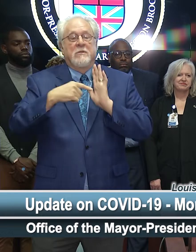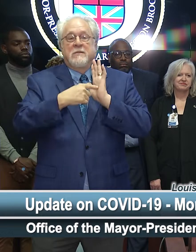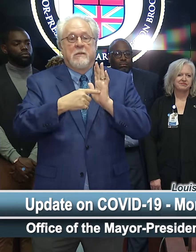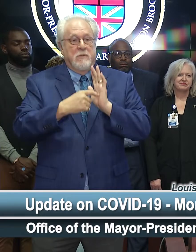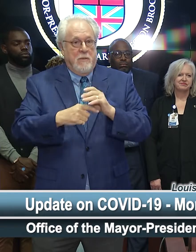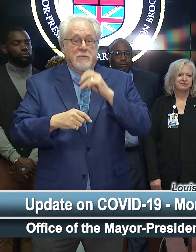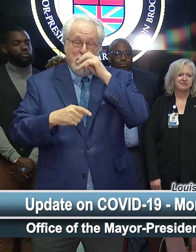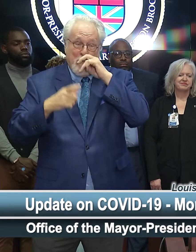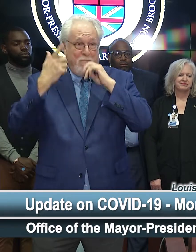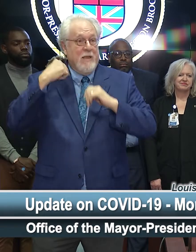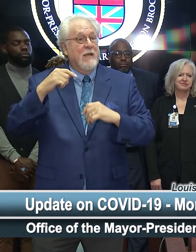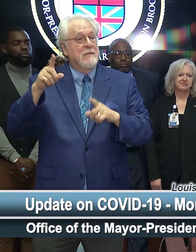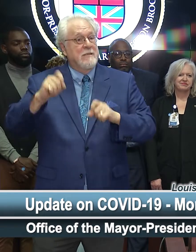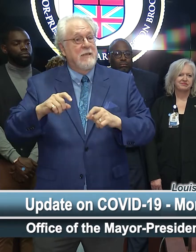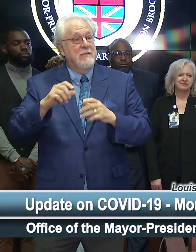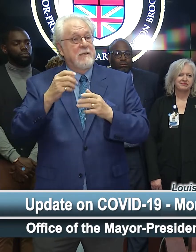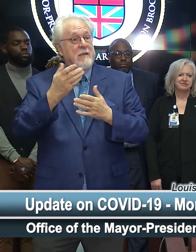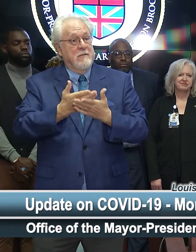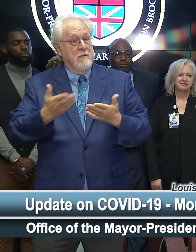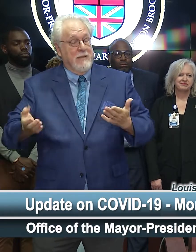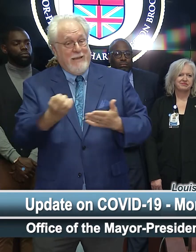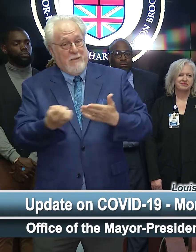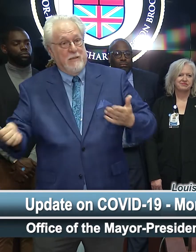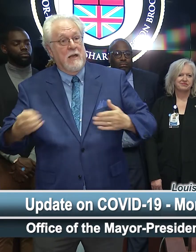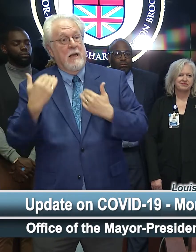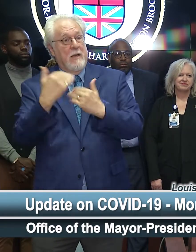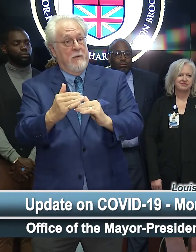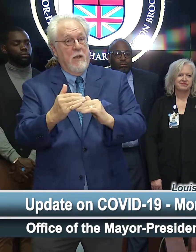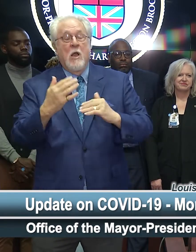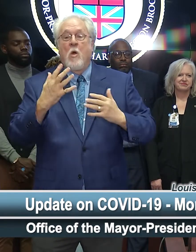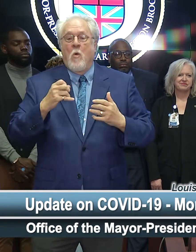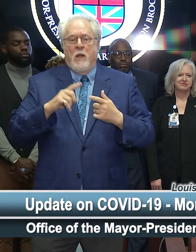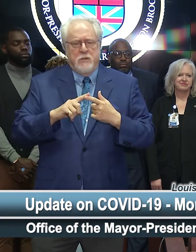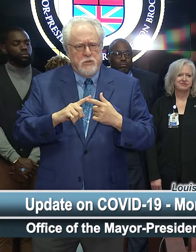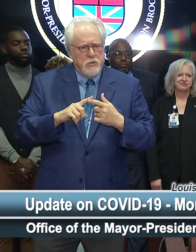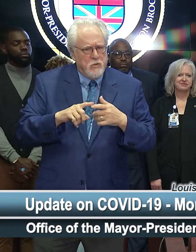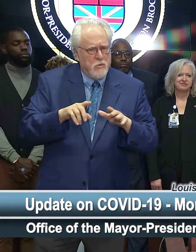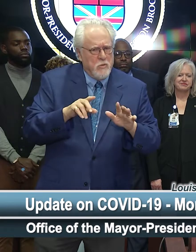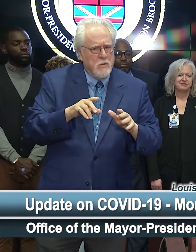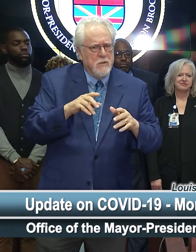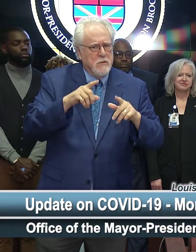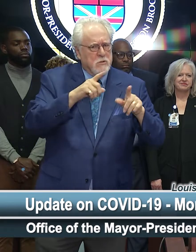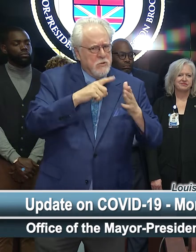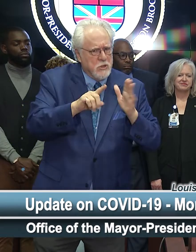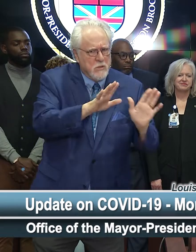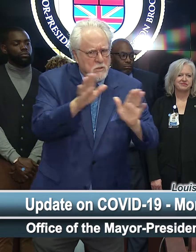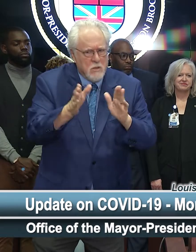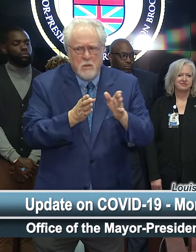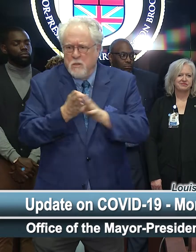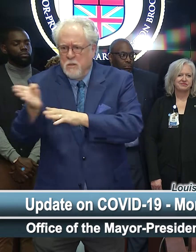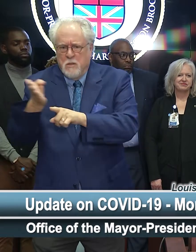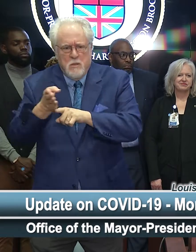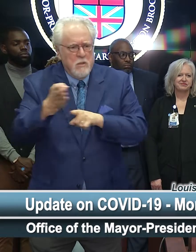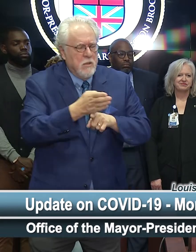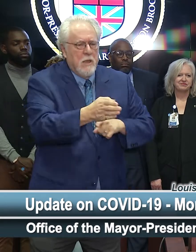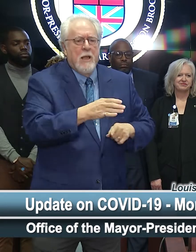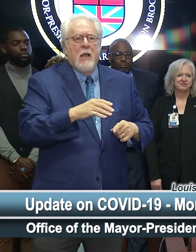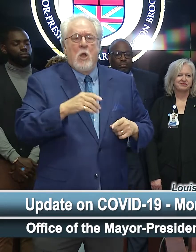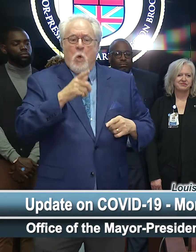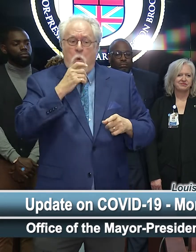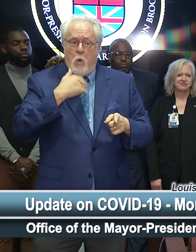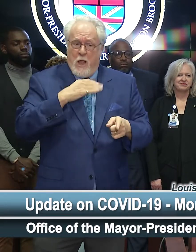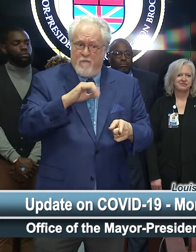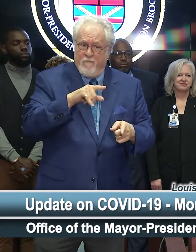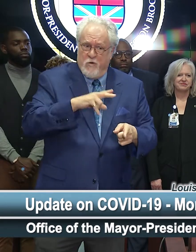testing supplies are limited. We would like to triage and treat and test those patients who are exhibiting flu-like